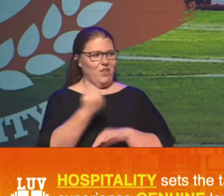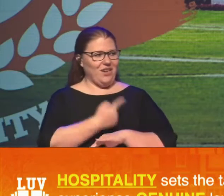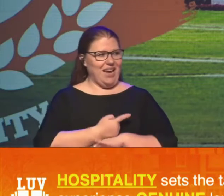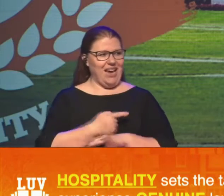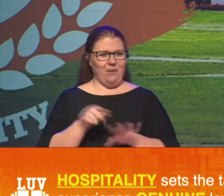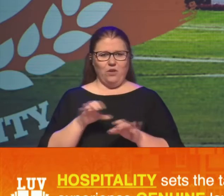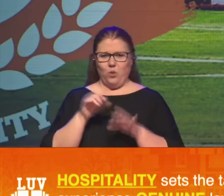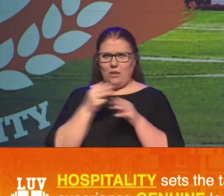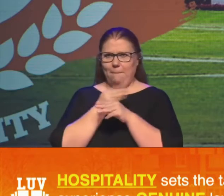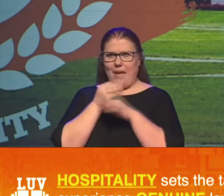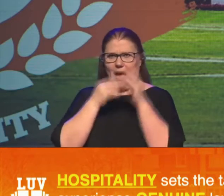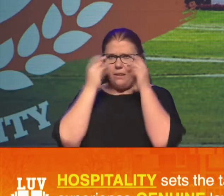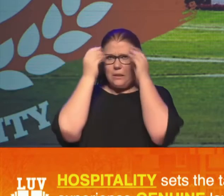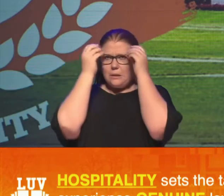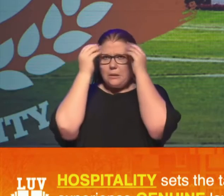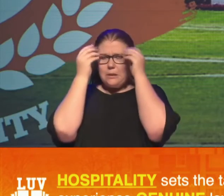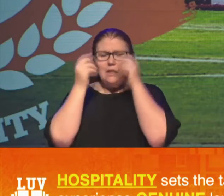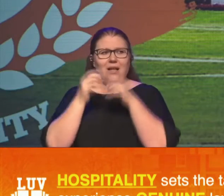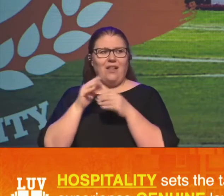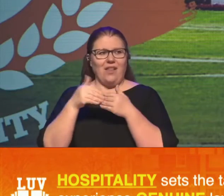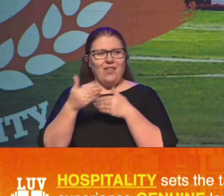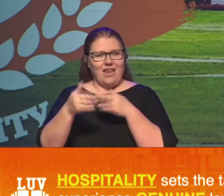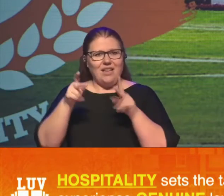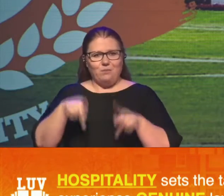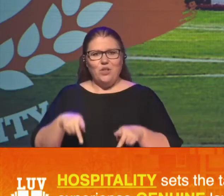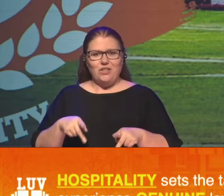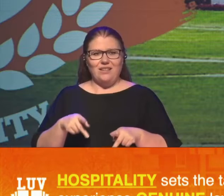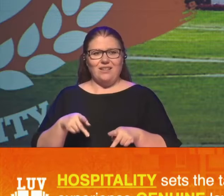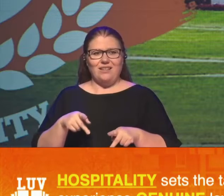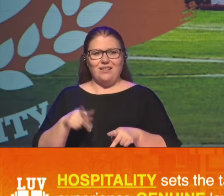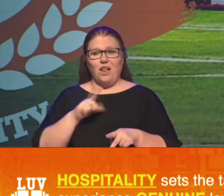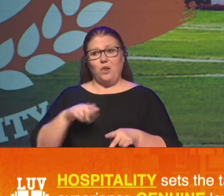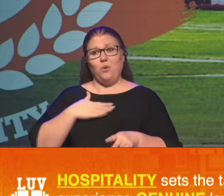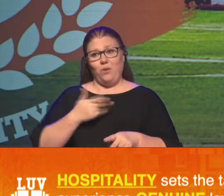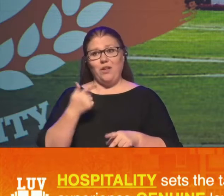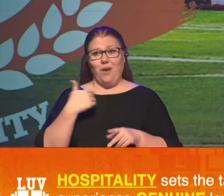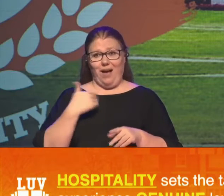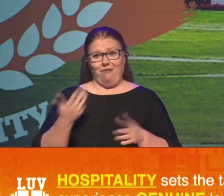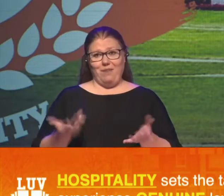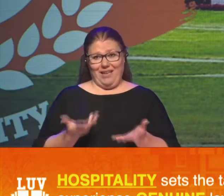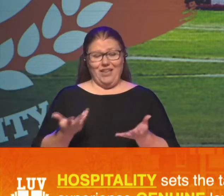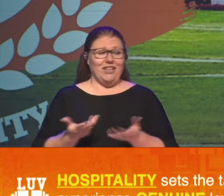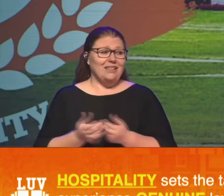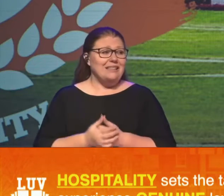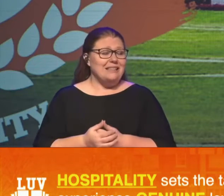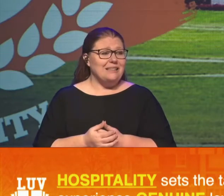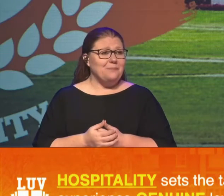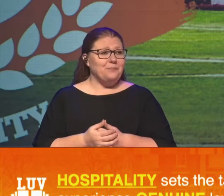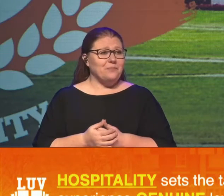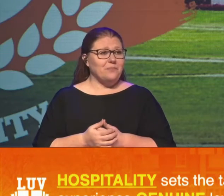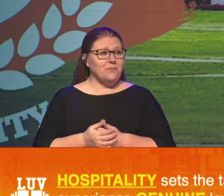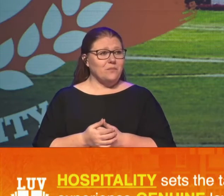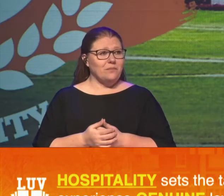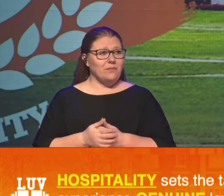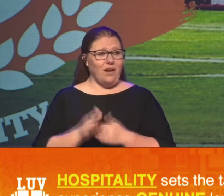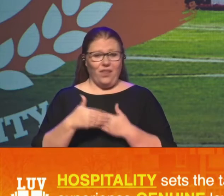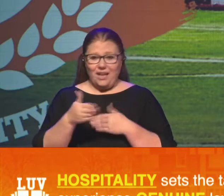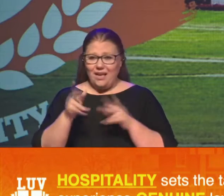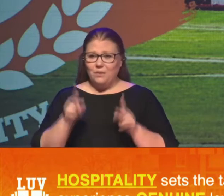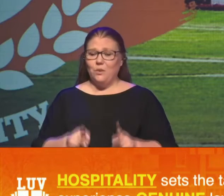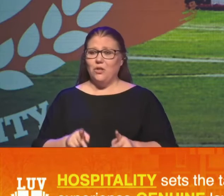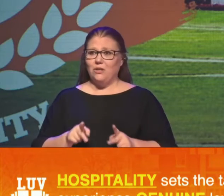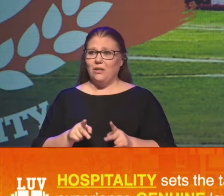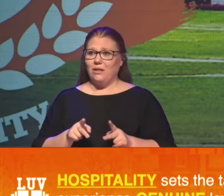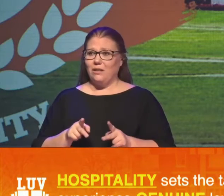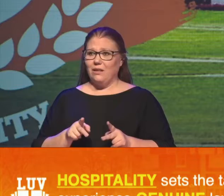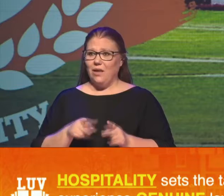was like doing some math. Like the next person, Lord willing, y'all have me around just as long. Like that next person who